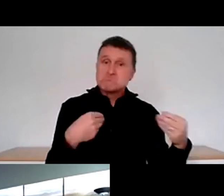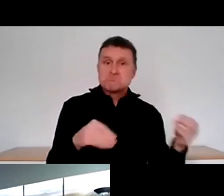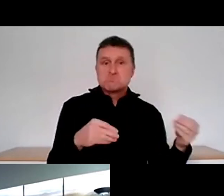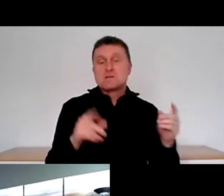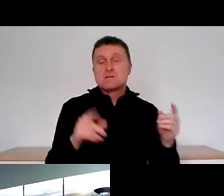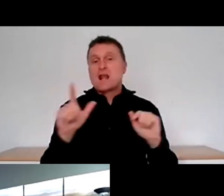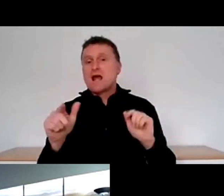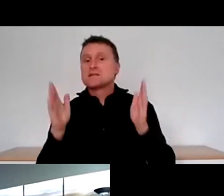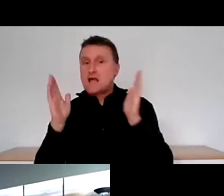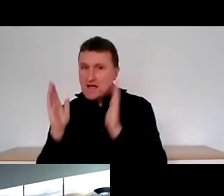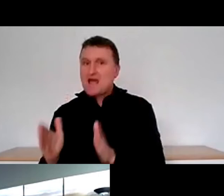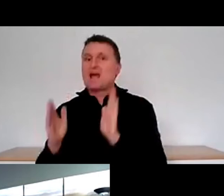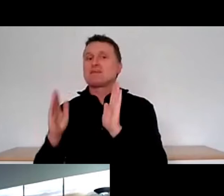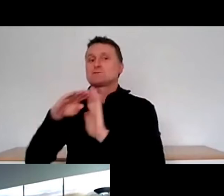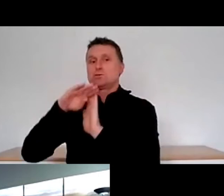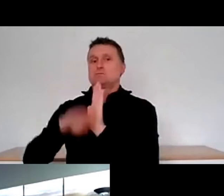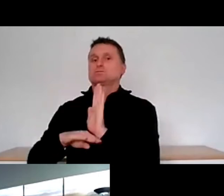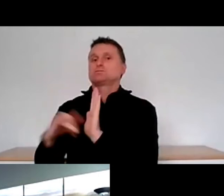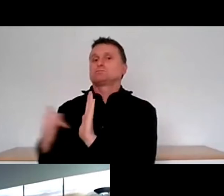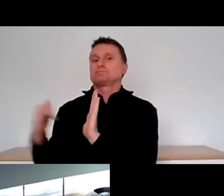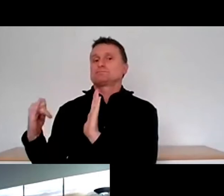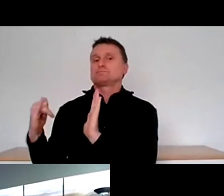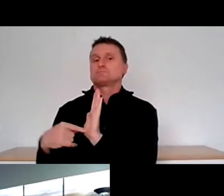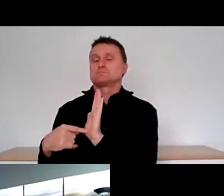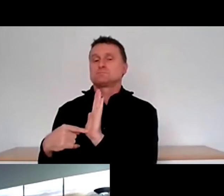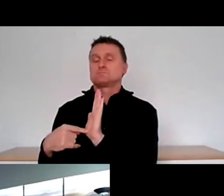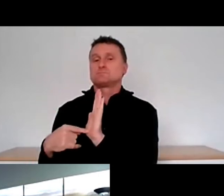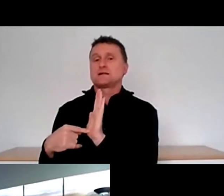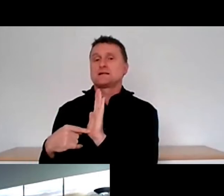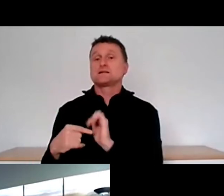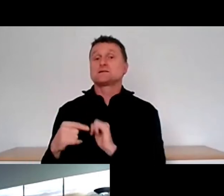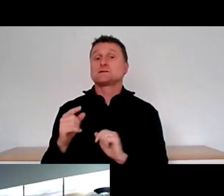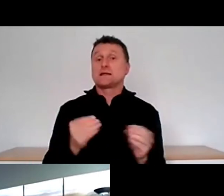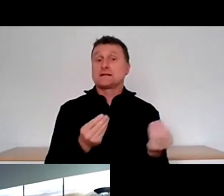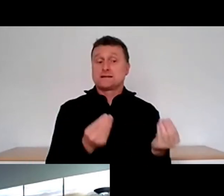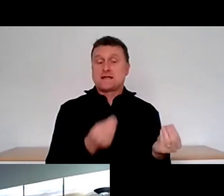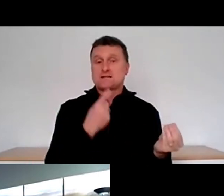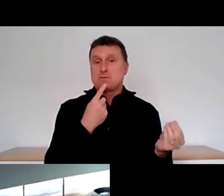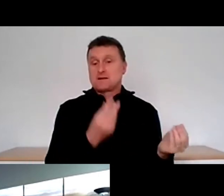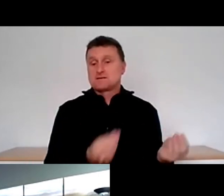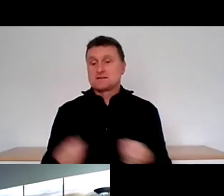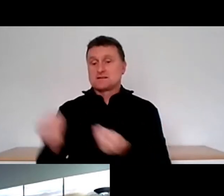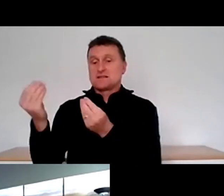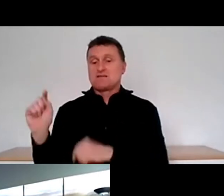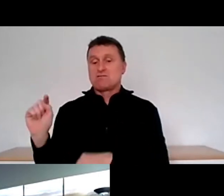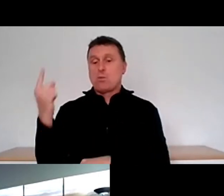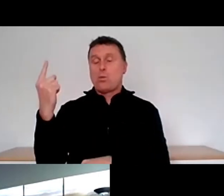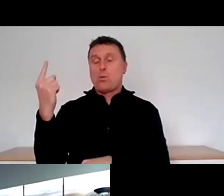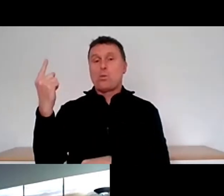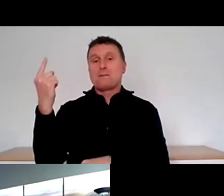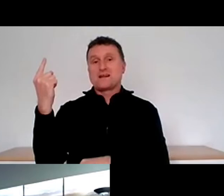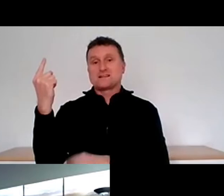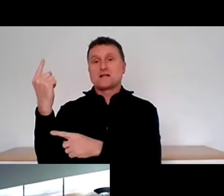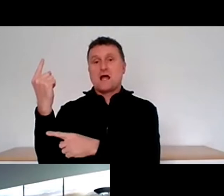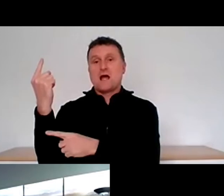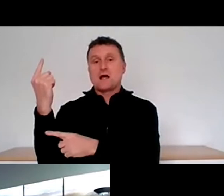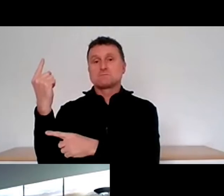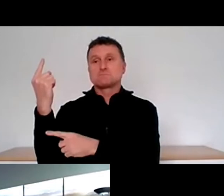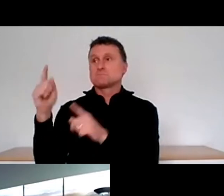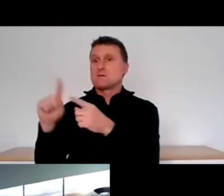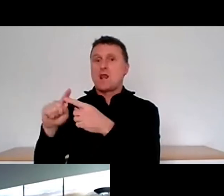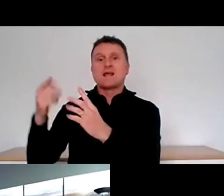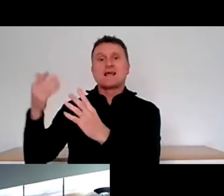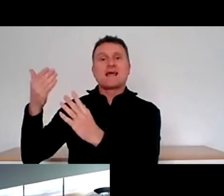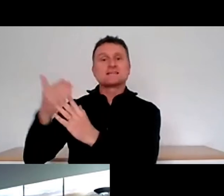point, there's 3 options. We have one minister make a decision on it. We have 2 ministers, for example, the Minister for Accessibility